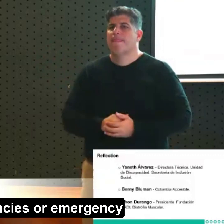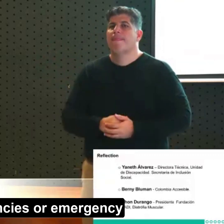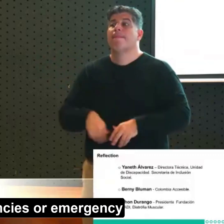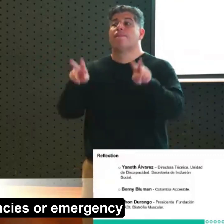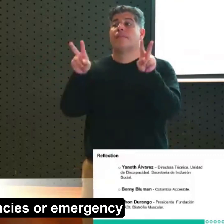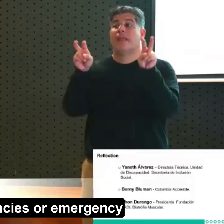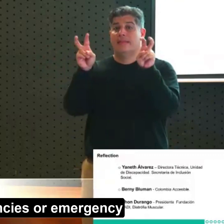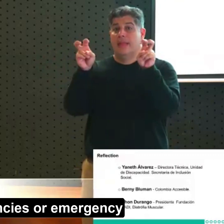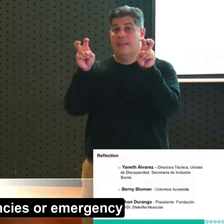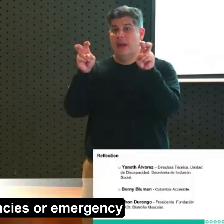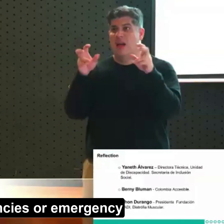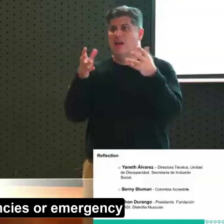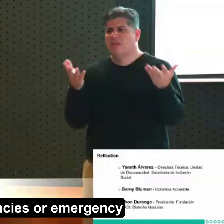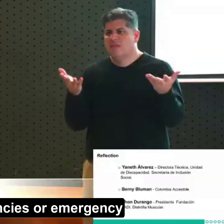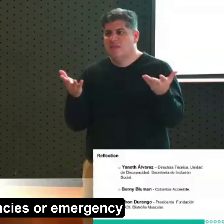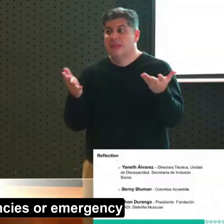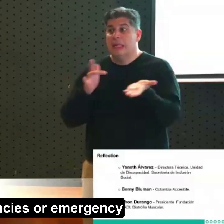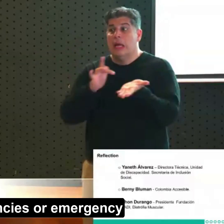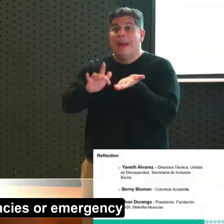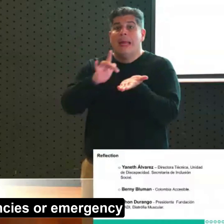emergencies and